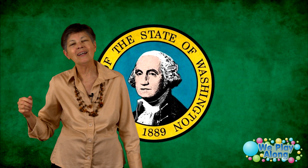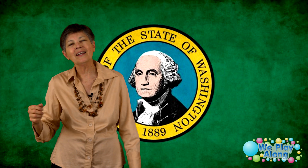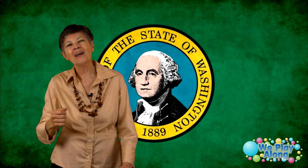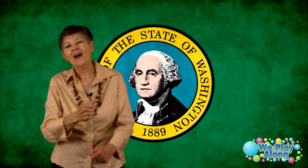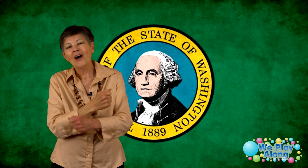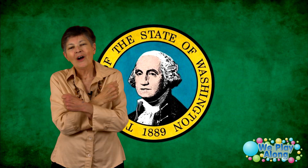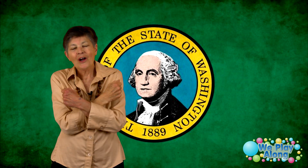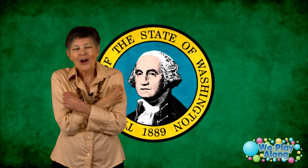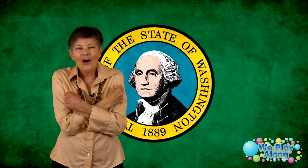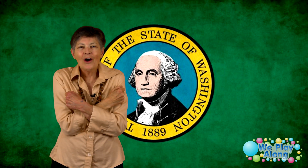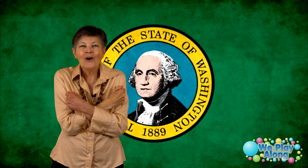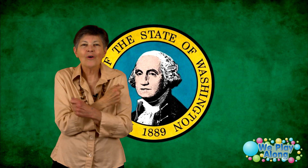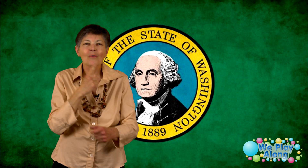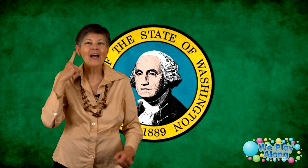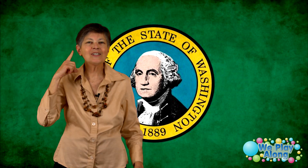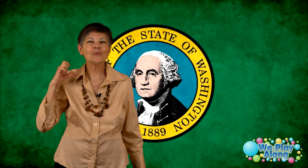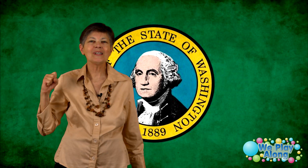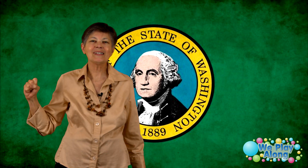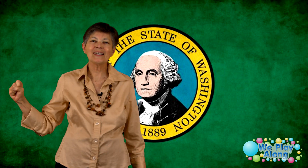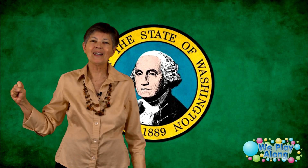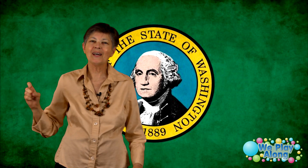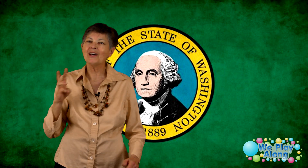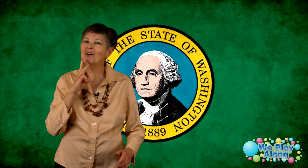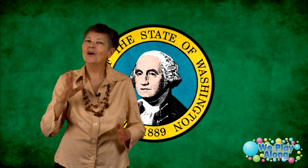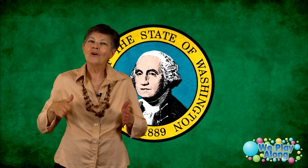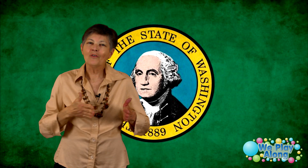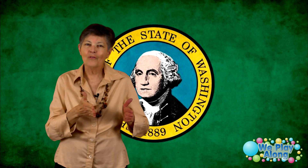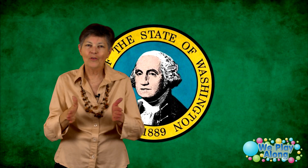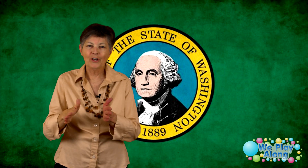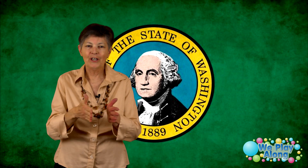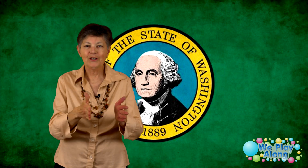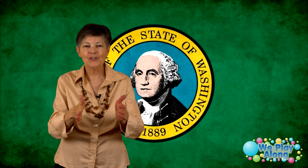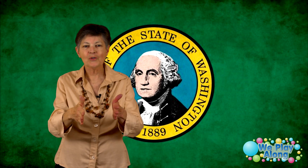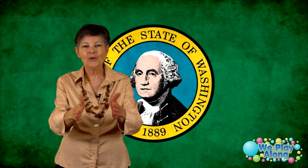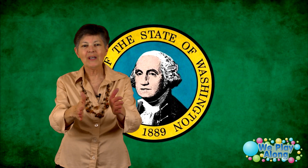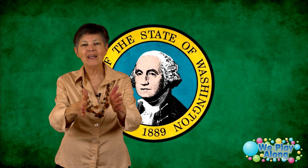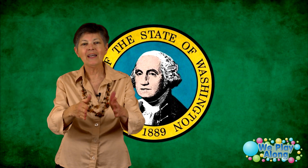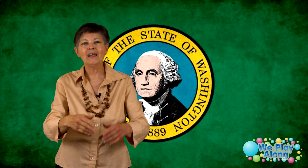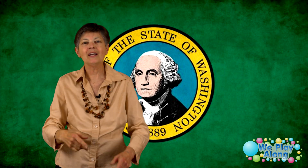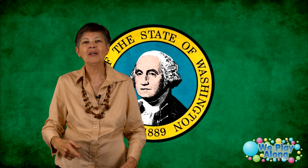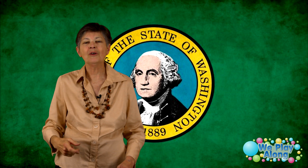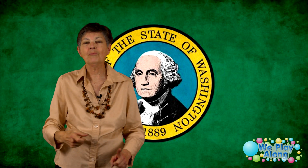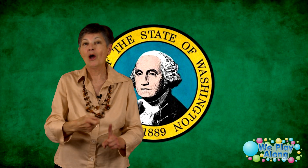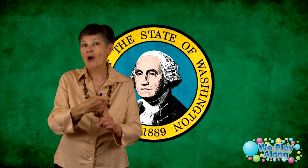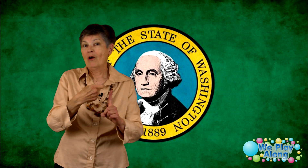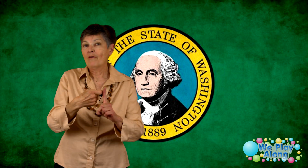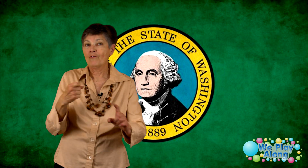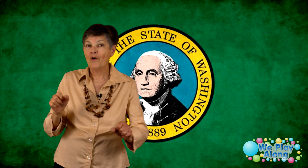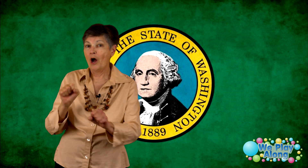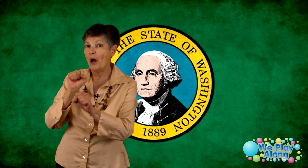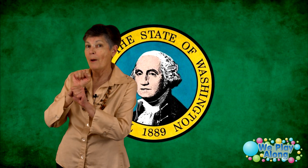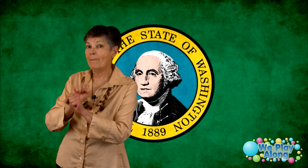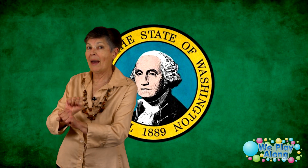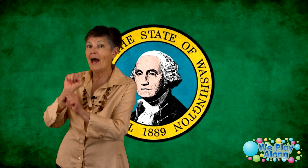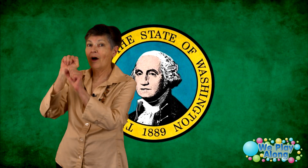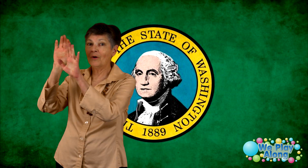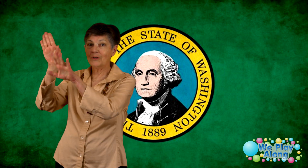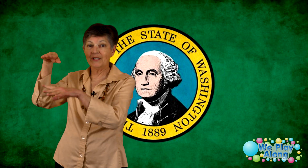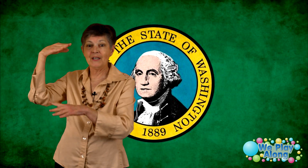green, caressed by silv'ry stream, from